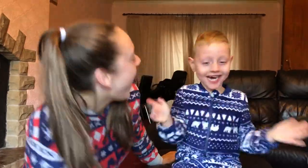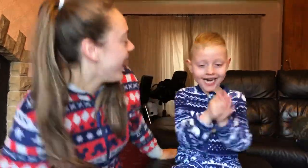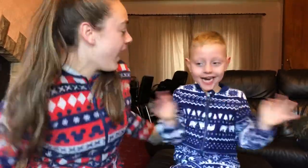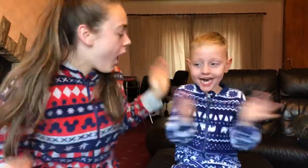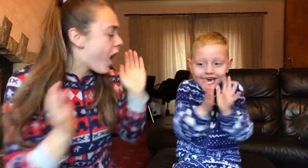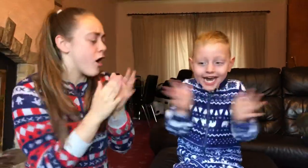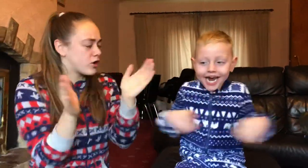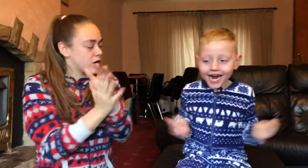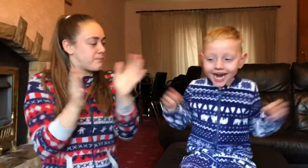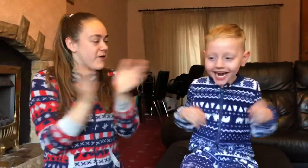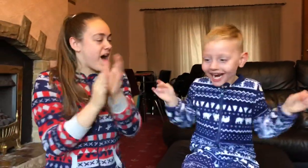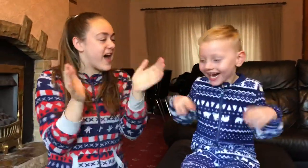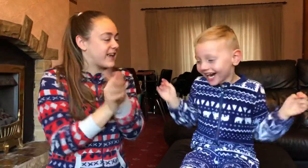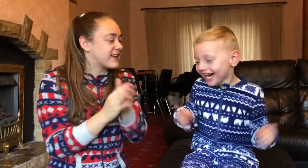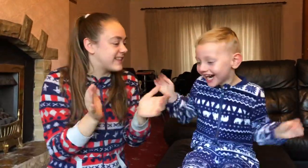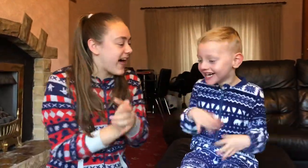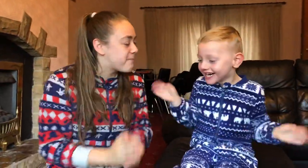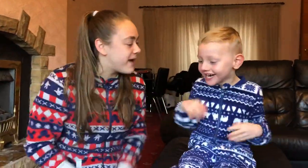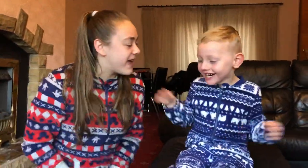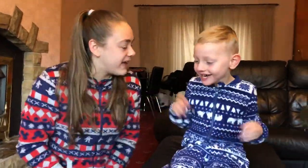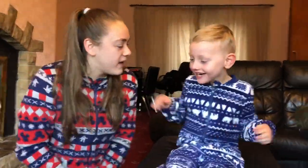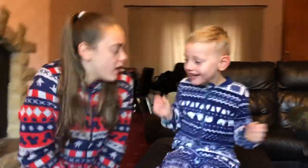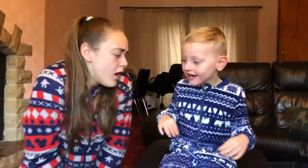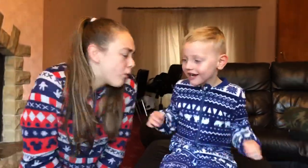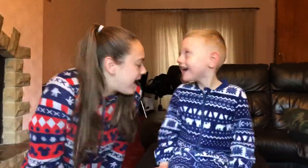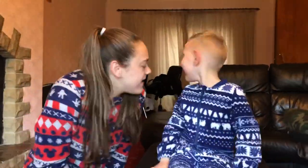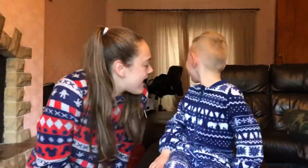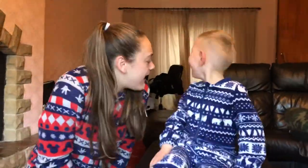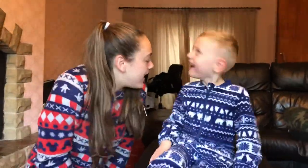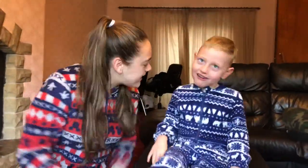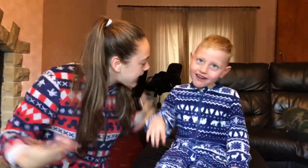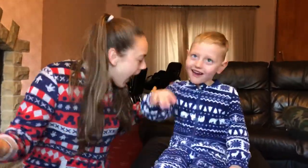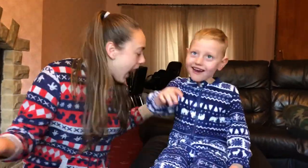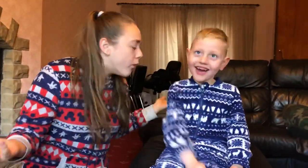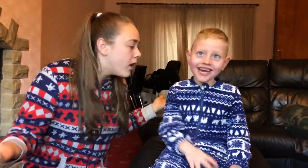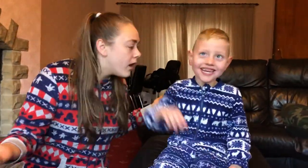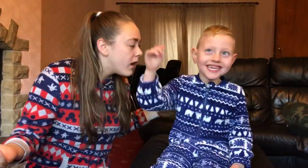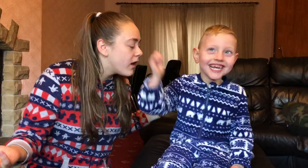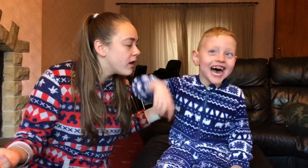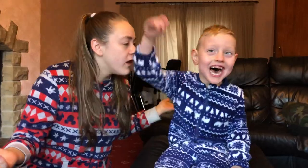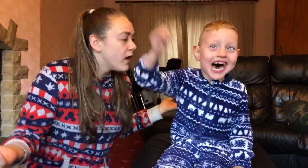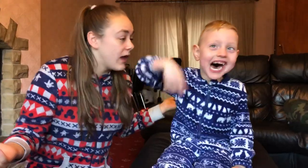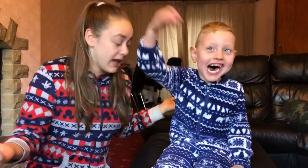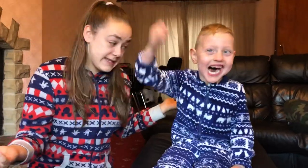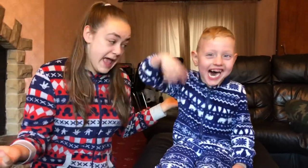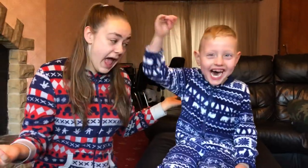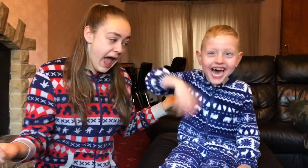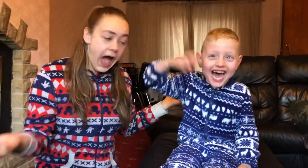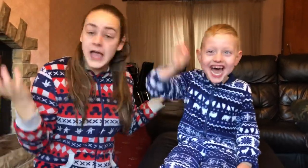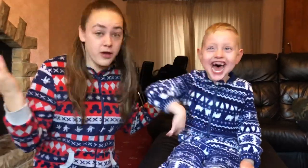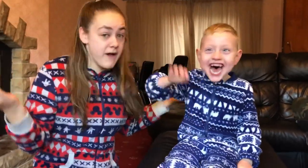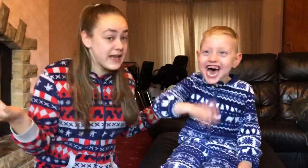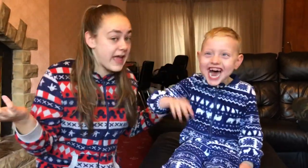Oh good boy! Good blessing! When is it? Is it now? Yeah! Are you ready?